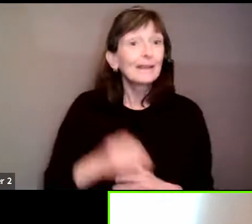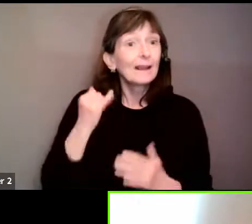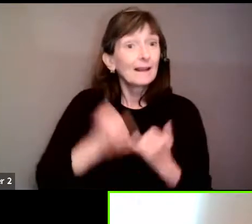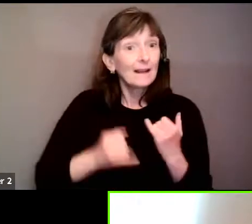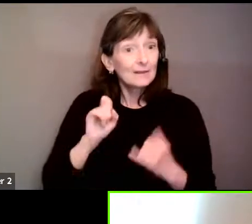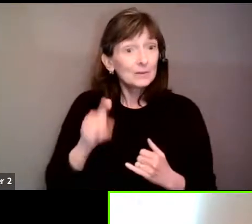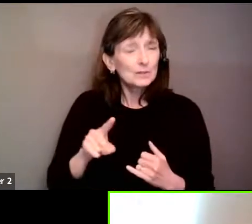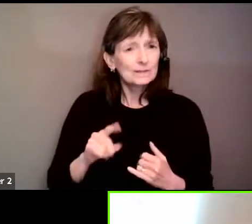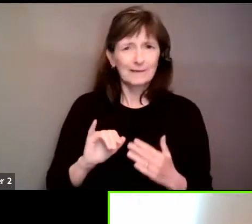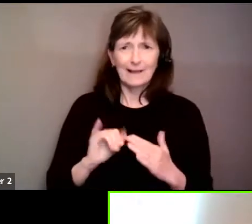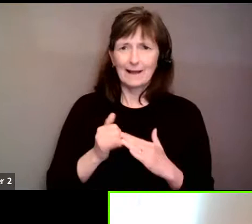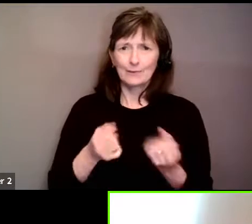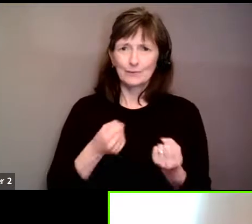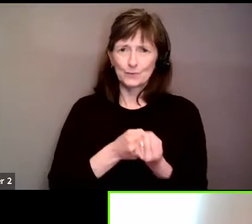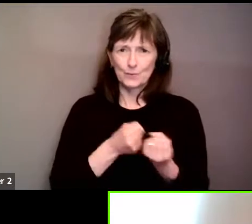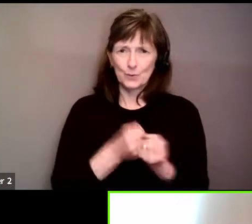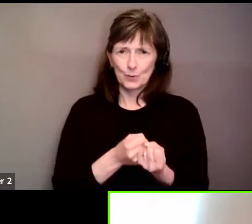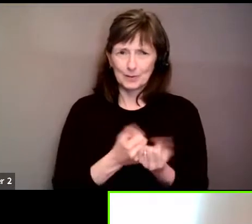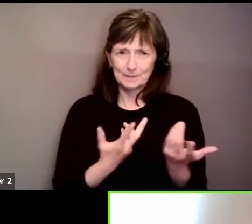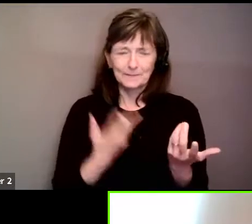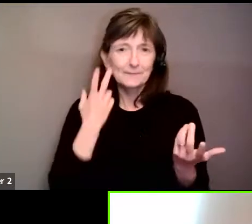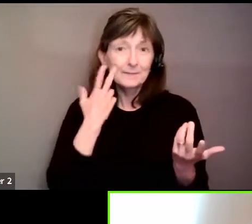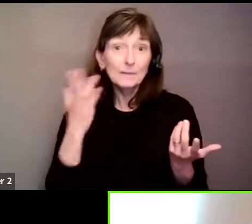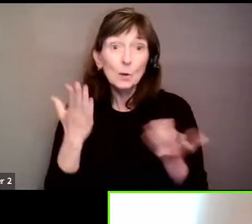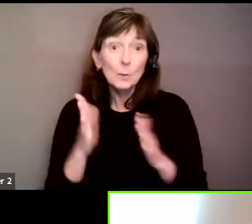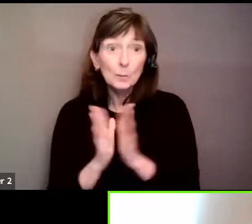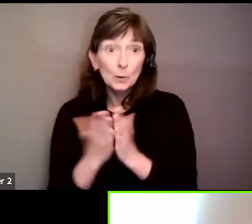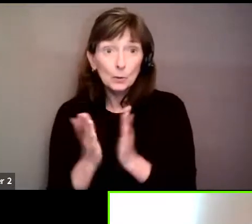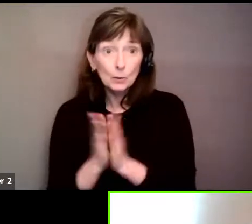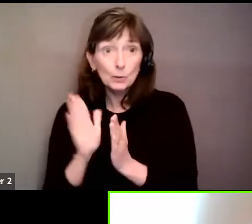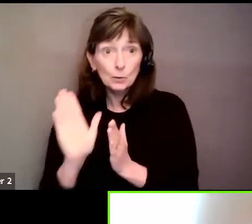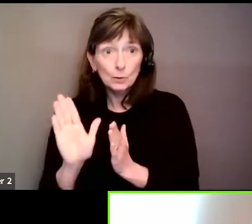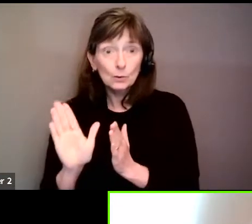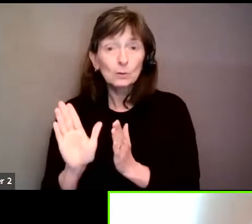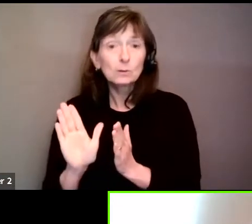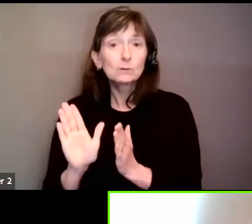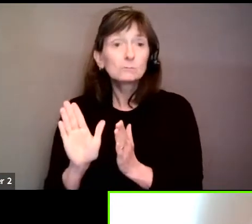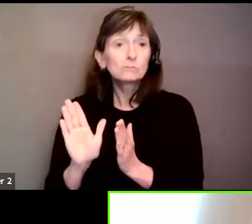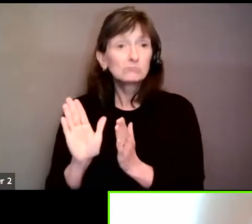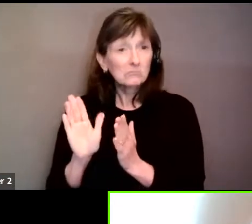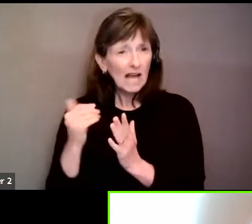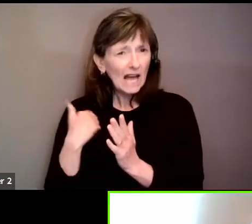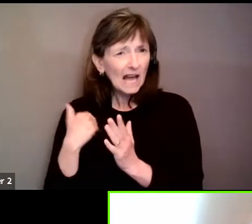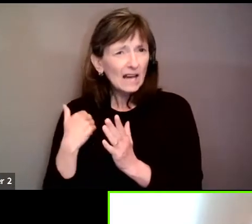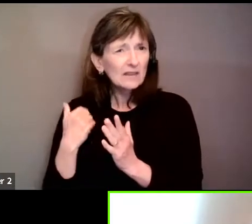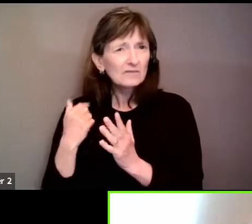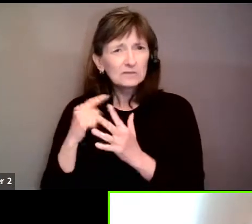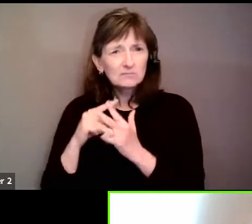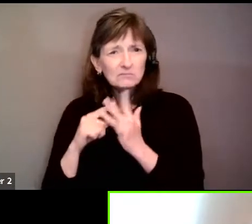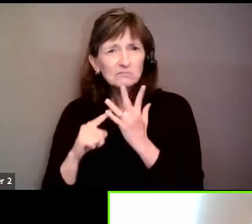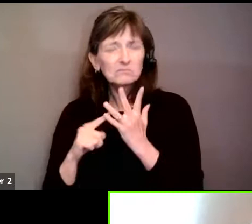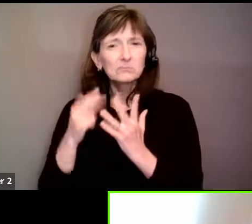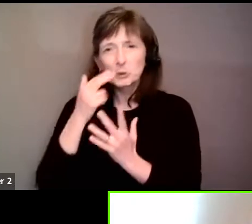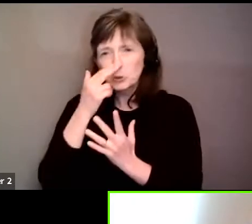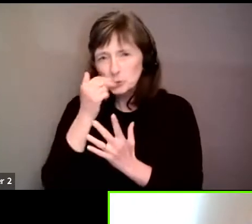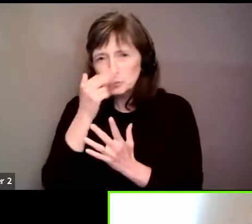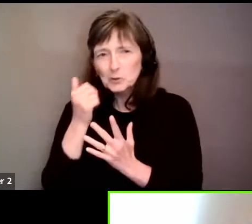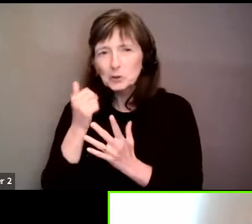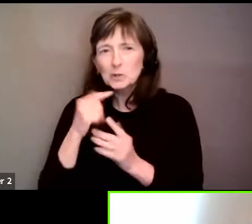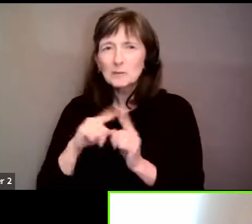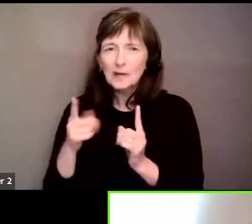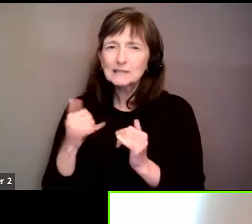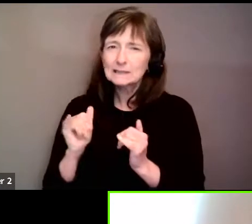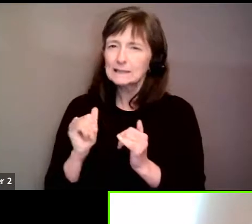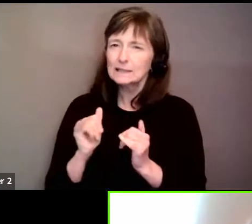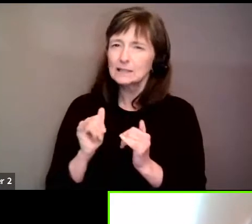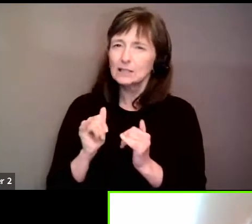can we support? And I see your book specifically of having a lot of kind of comforting humor, but also direct calls to action.